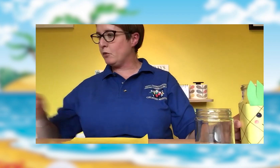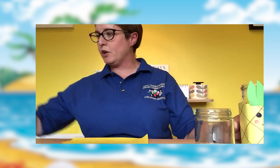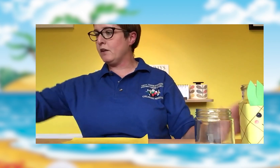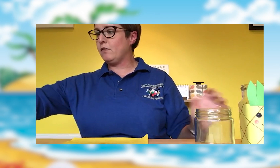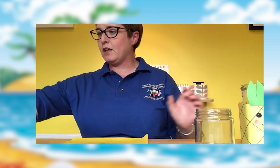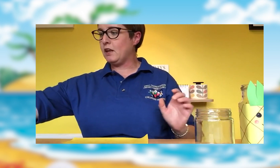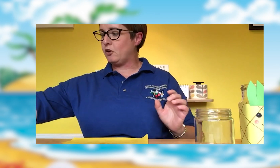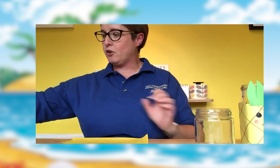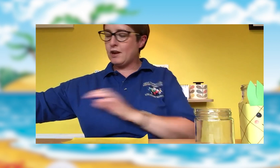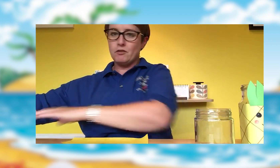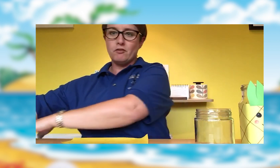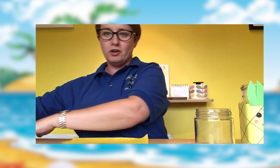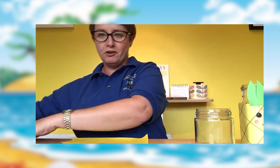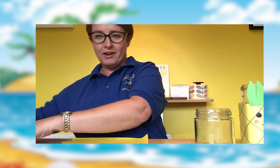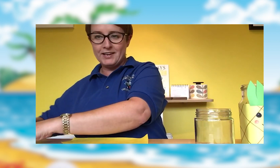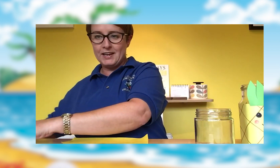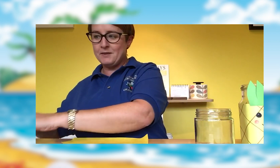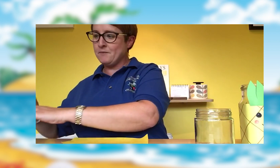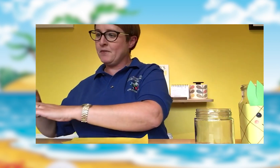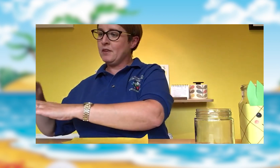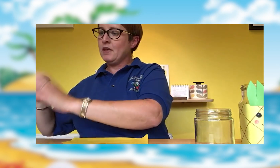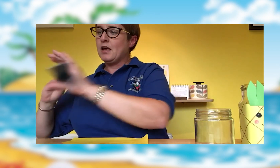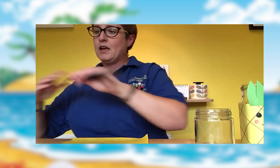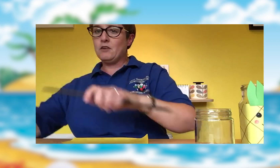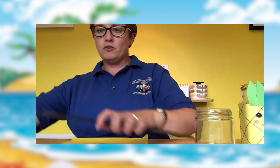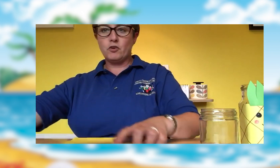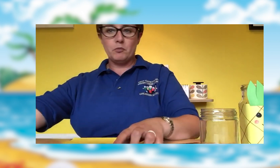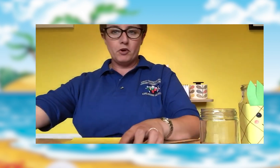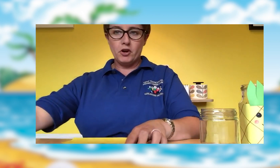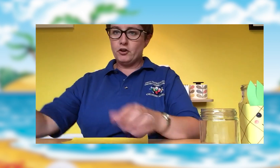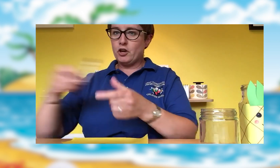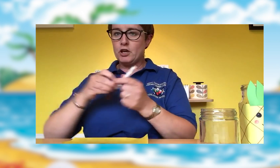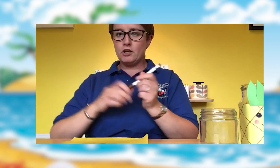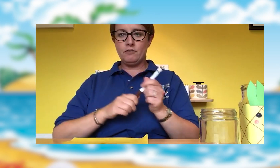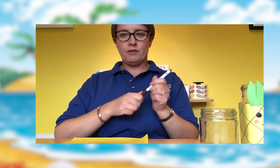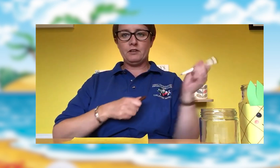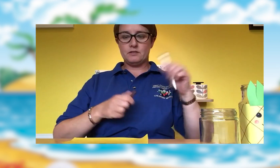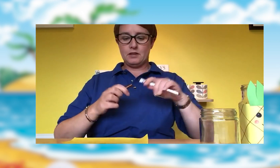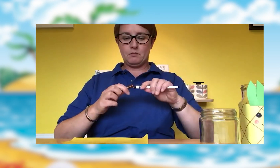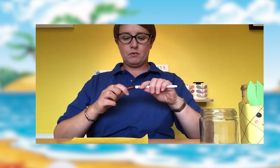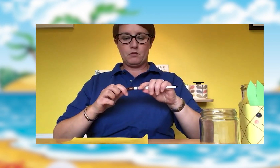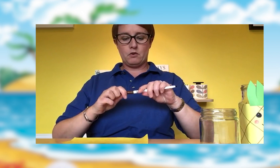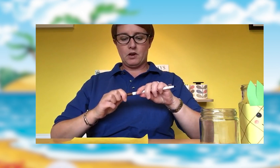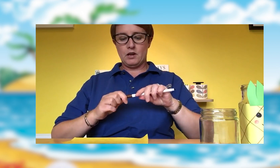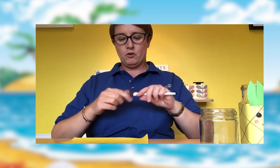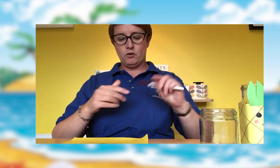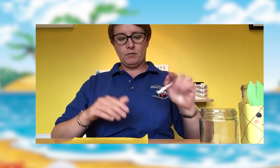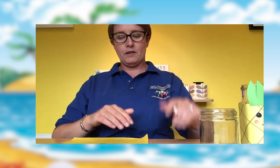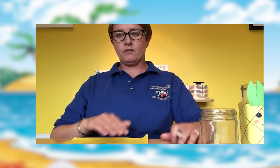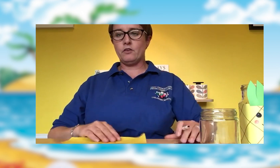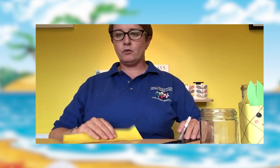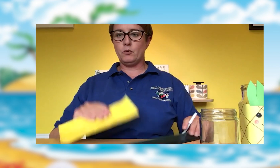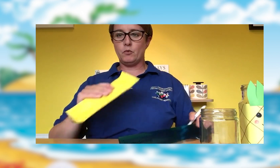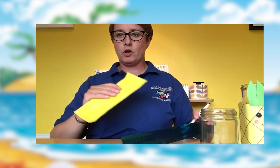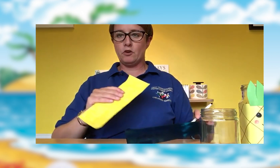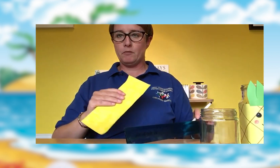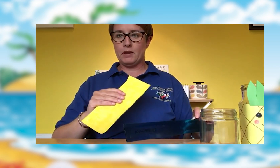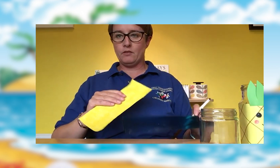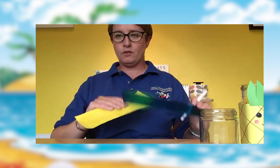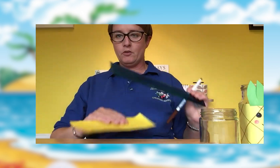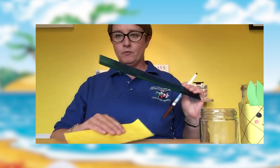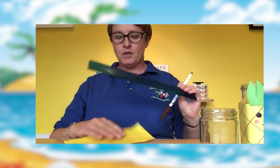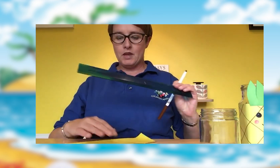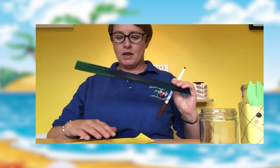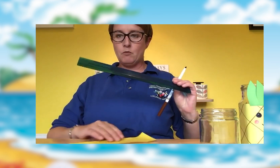asked everyone if they could have a ruler ready. And if you've got a brown colour, felt tip, crayon, pencil,